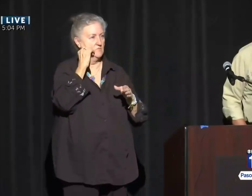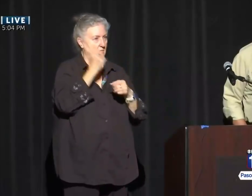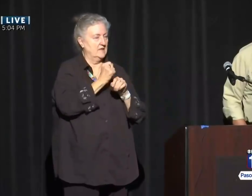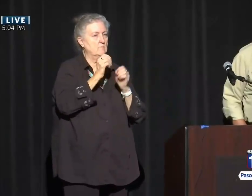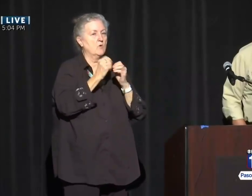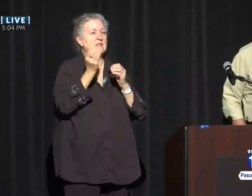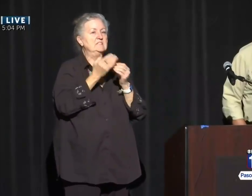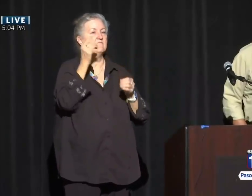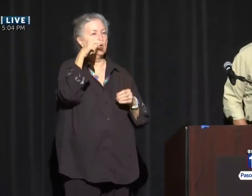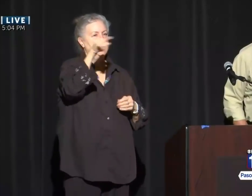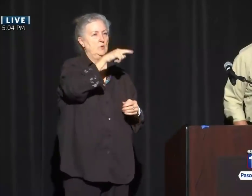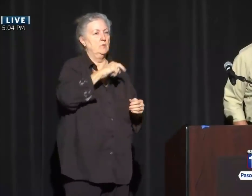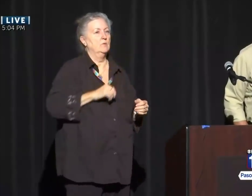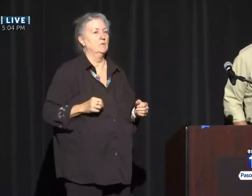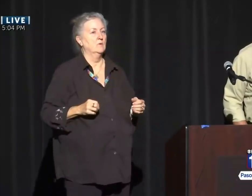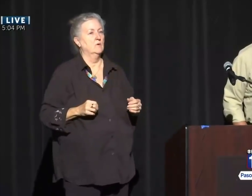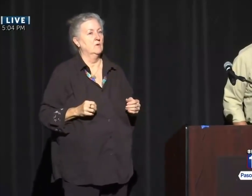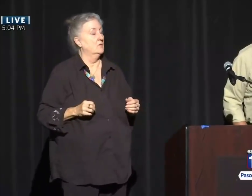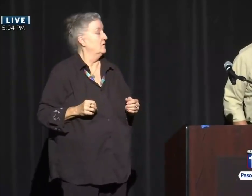for you?